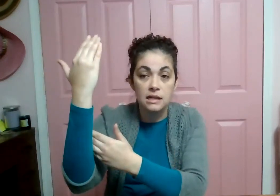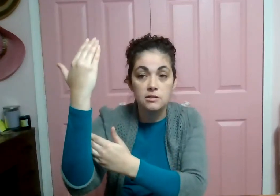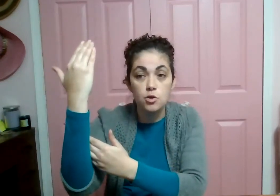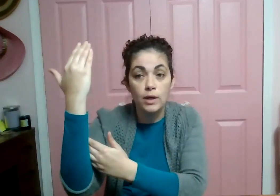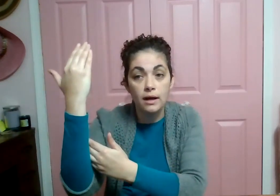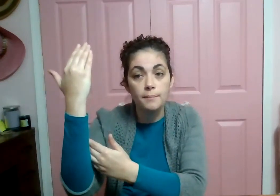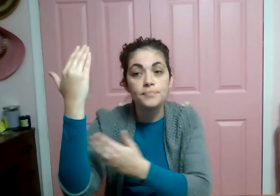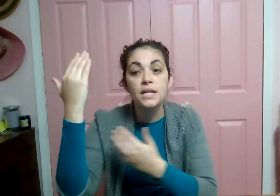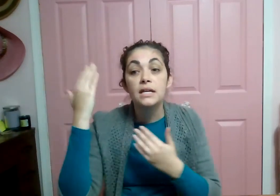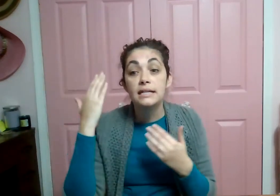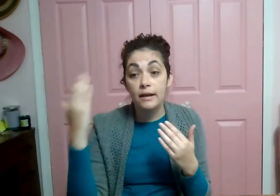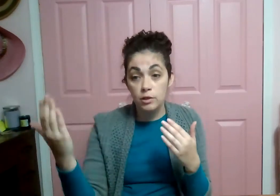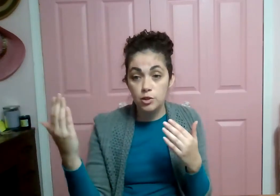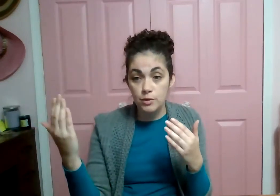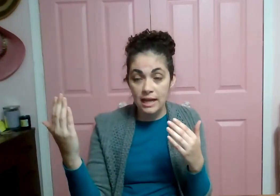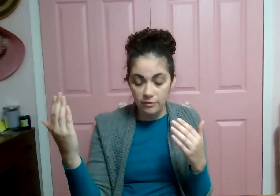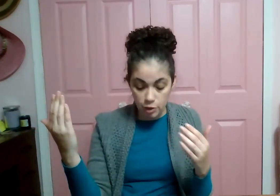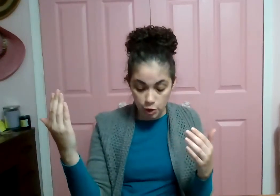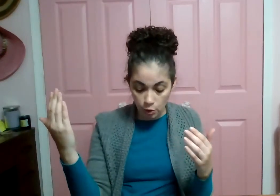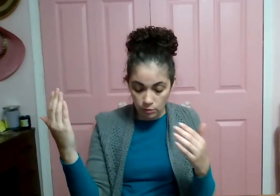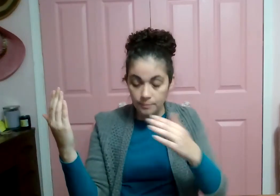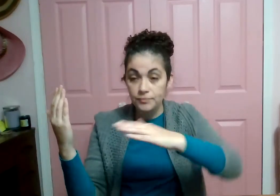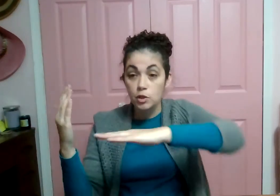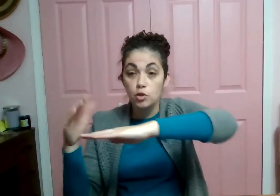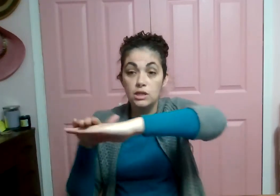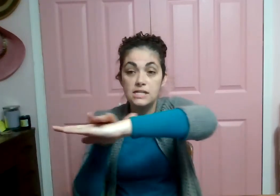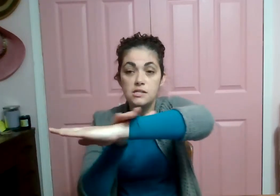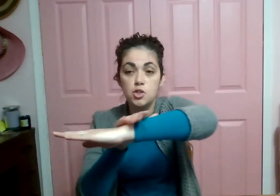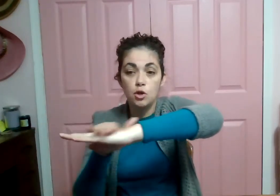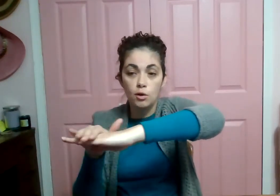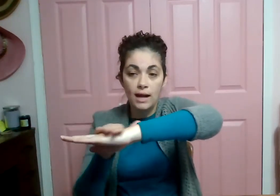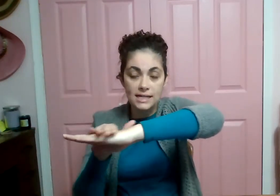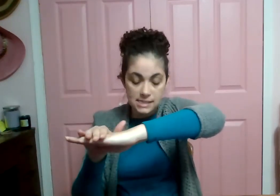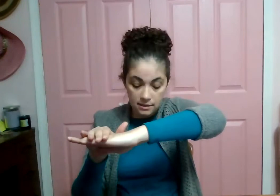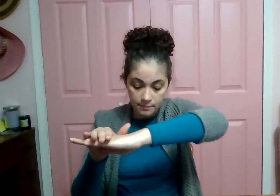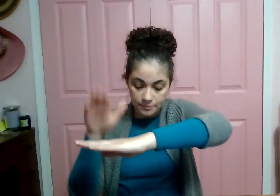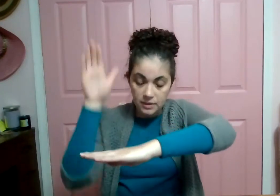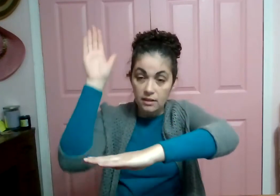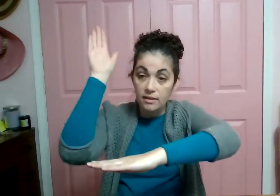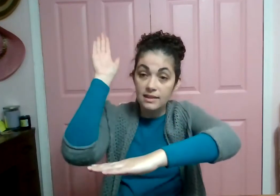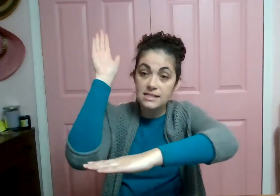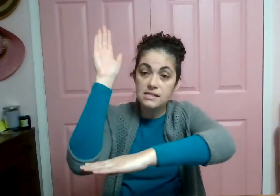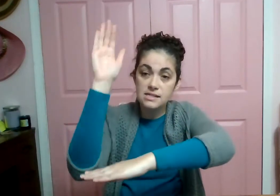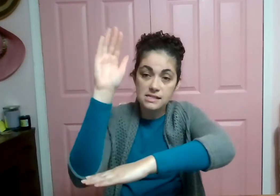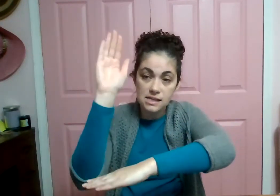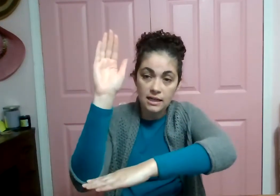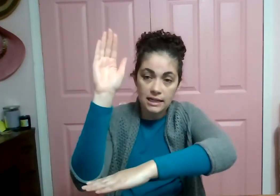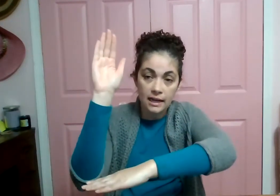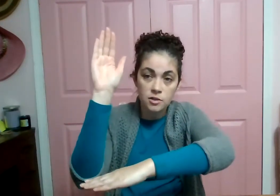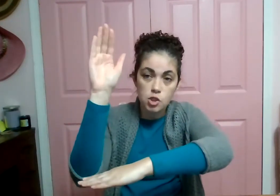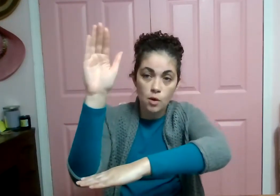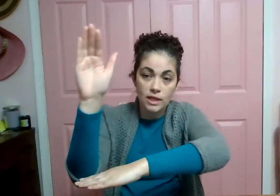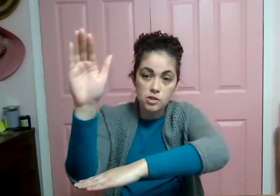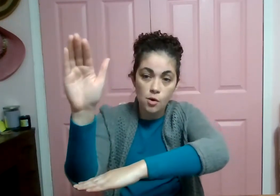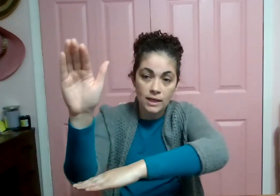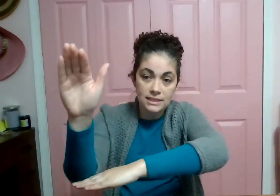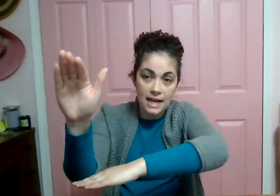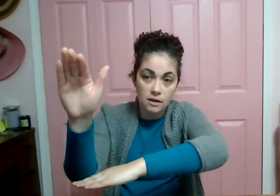sun is going up. Now when you're doing afternoon, this is your horizon. This is the sun again, so it's going down.